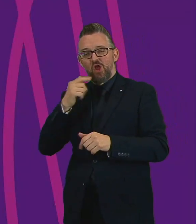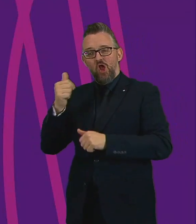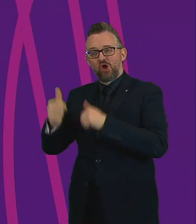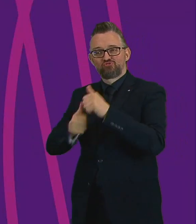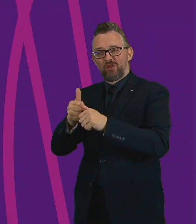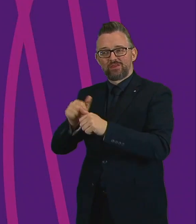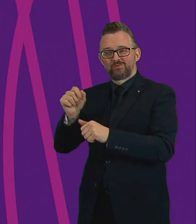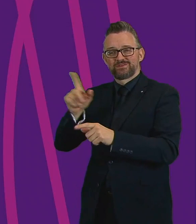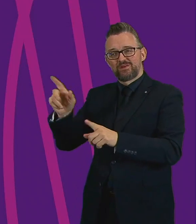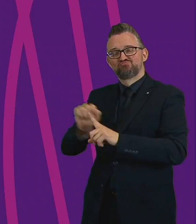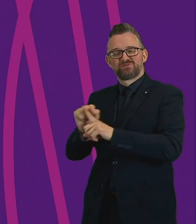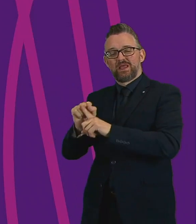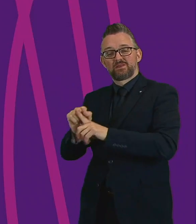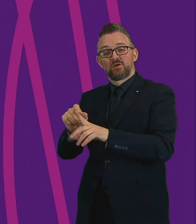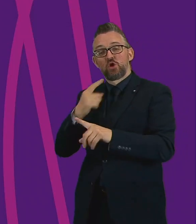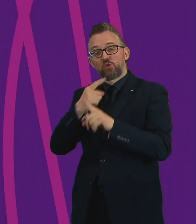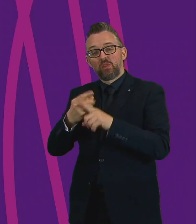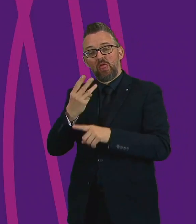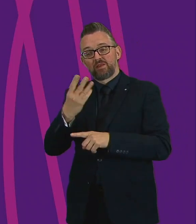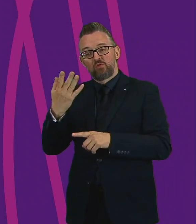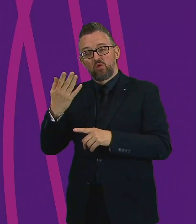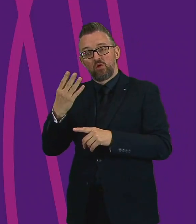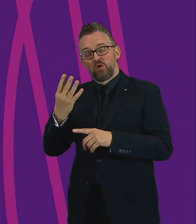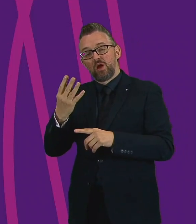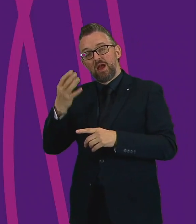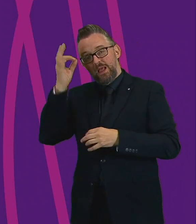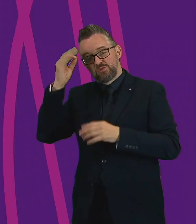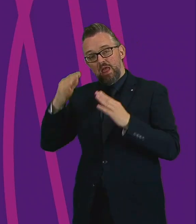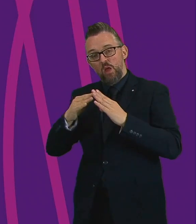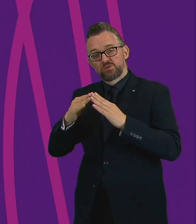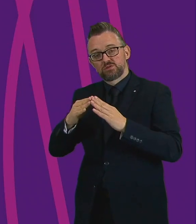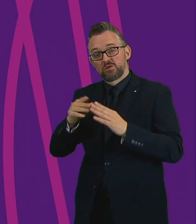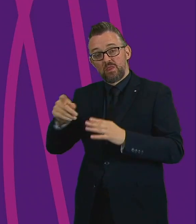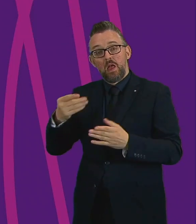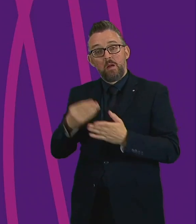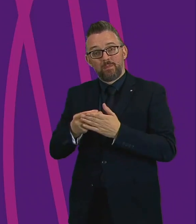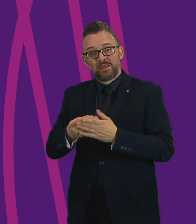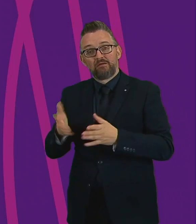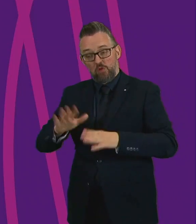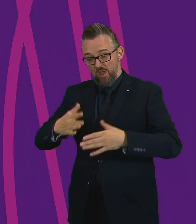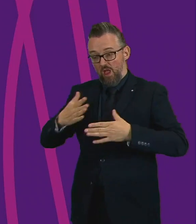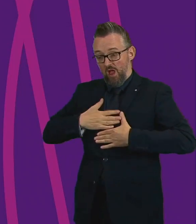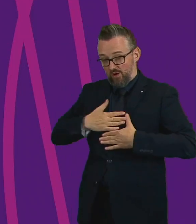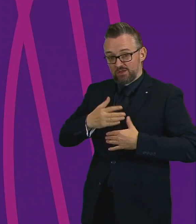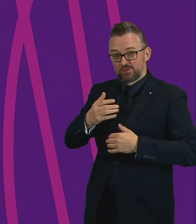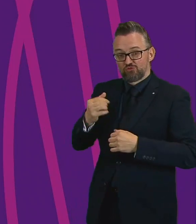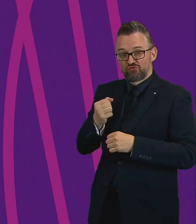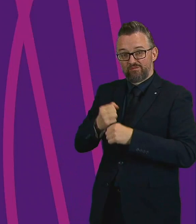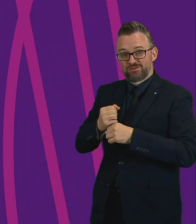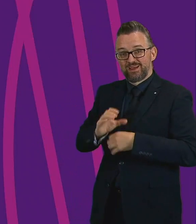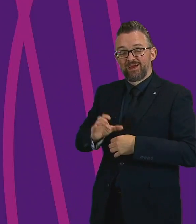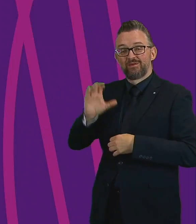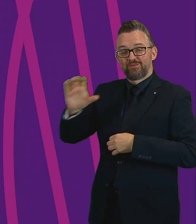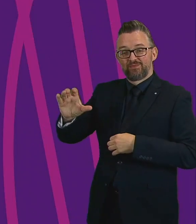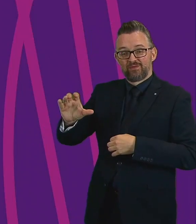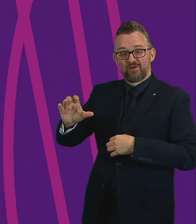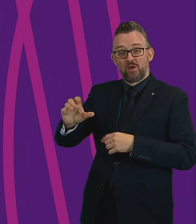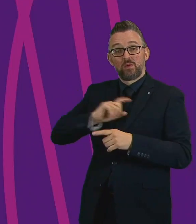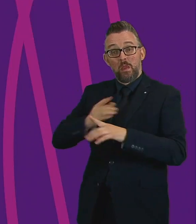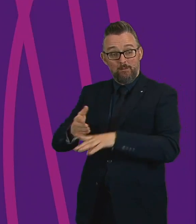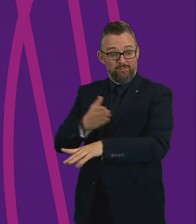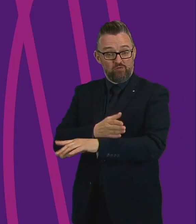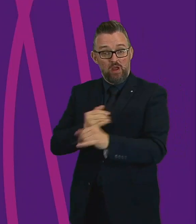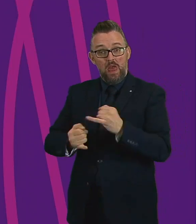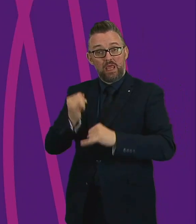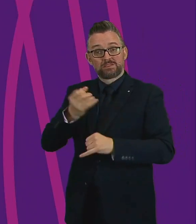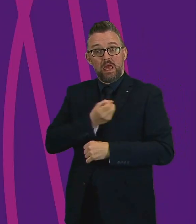that. And as far as the 34 council houses are concerned, that wouldn't happen without the money coming from this government. We all remember the 6 council houses built by the last